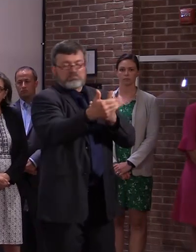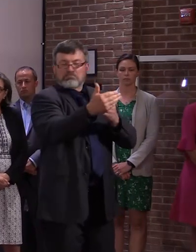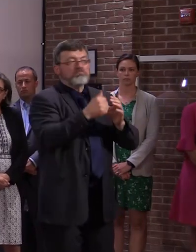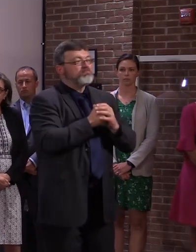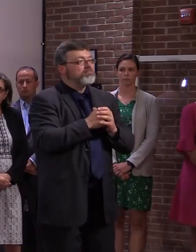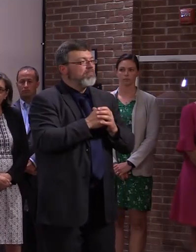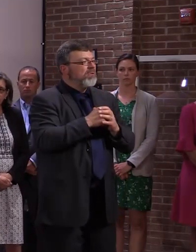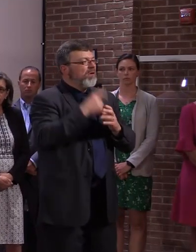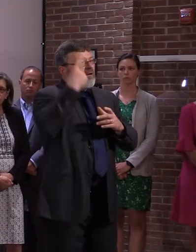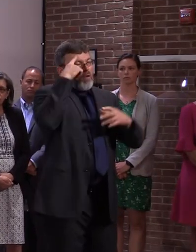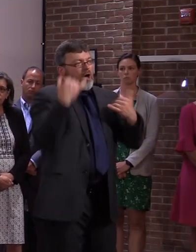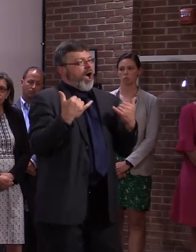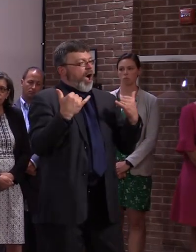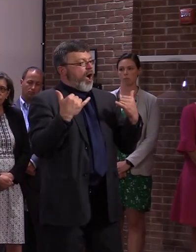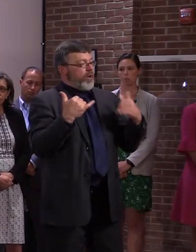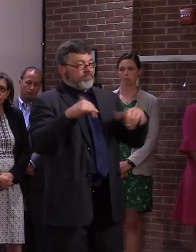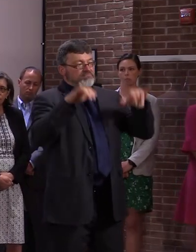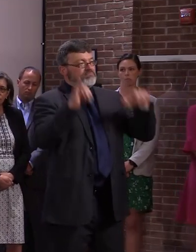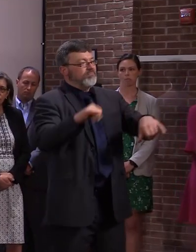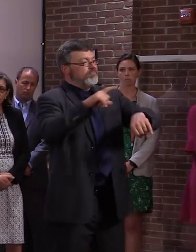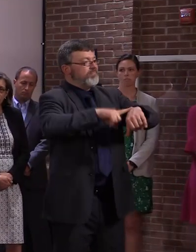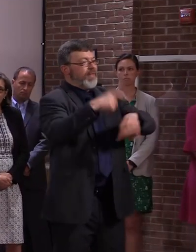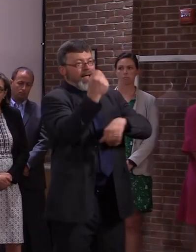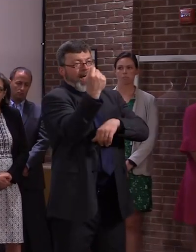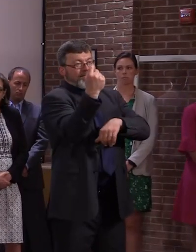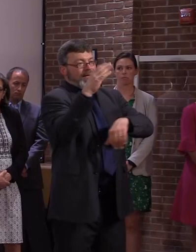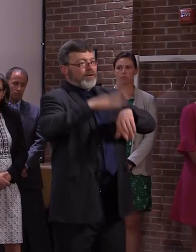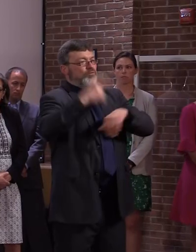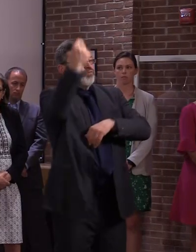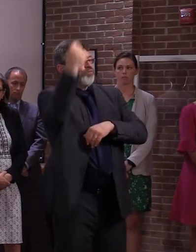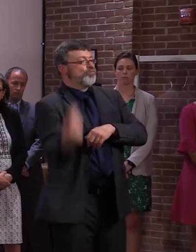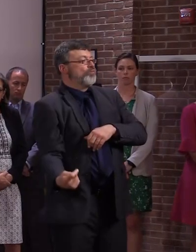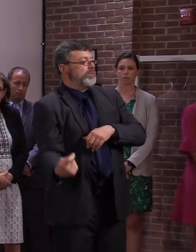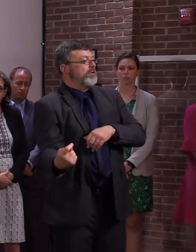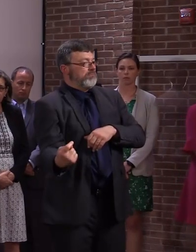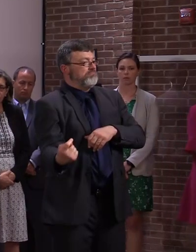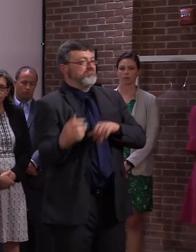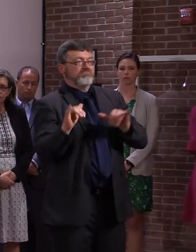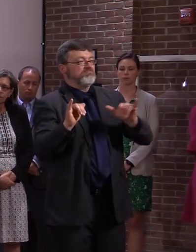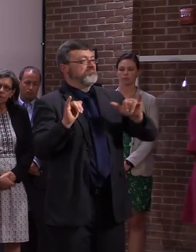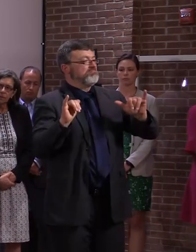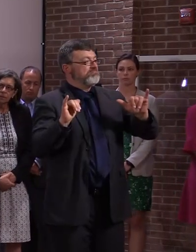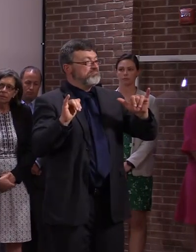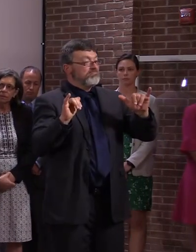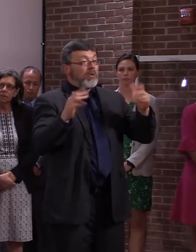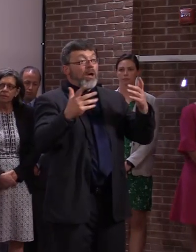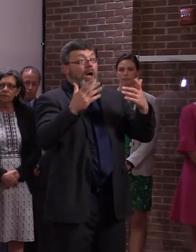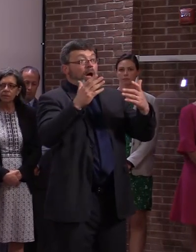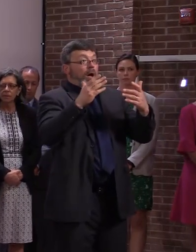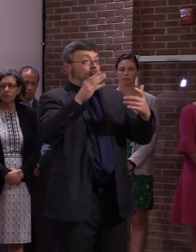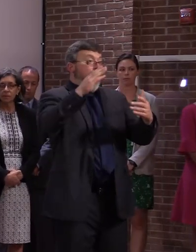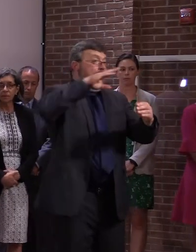the same time, Tuesdays at 11 o'clock for the foreseeable future.